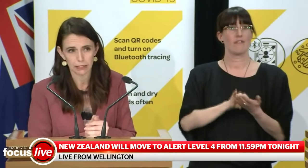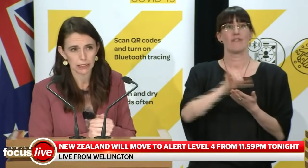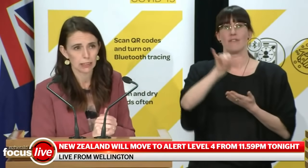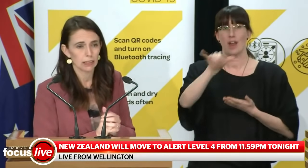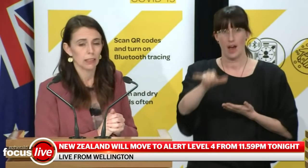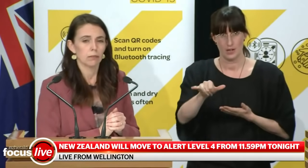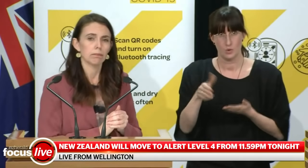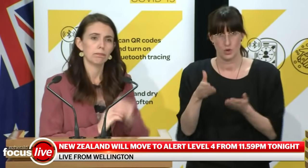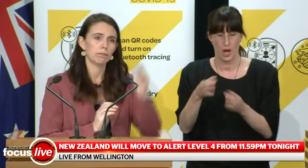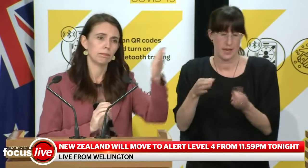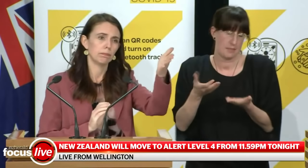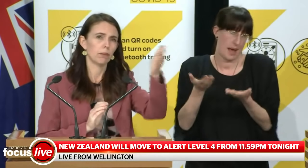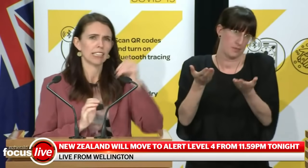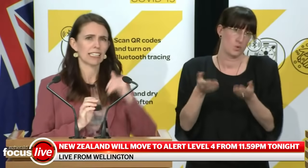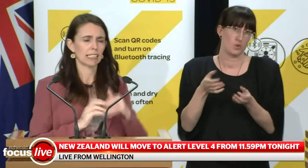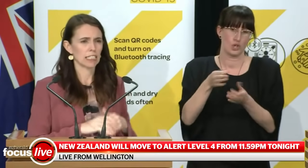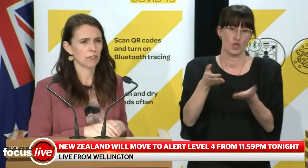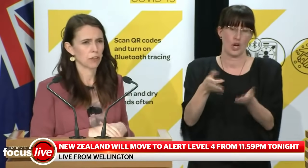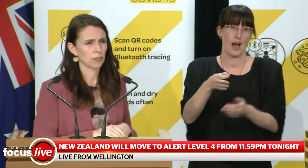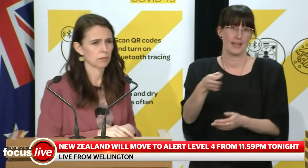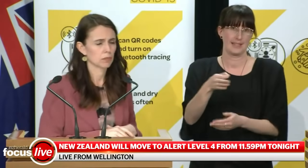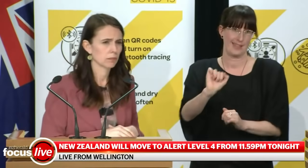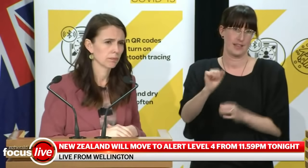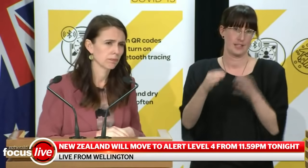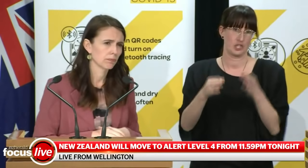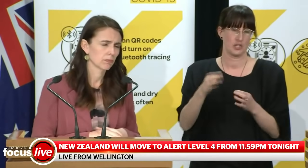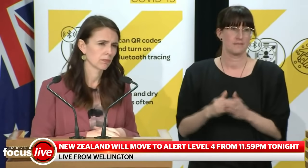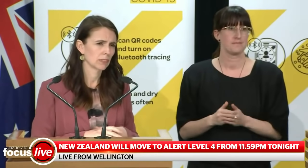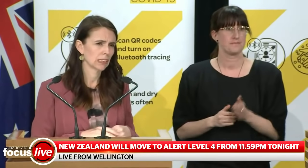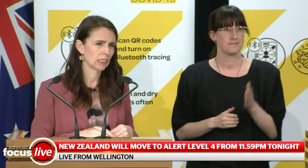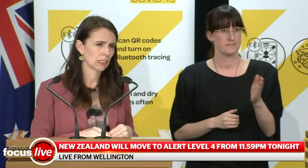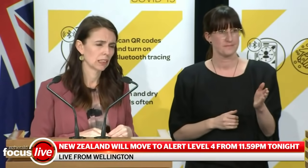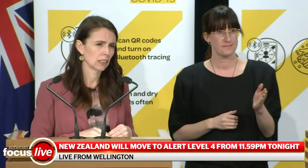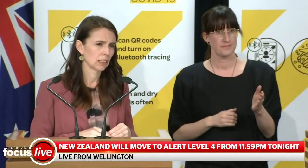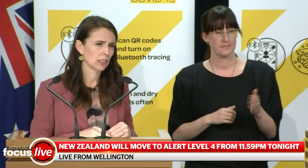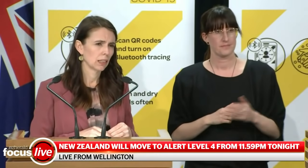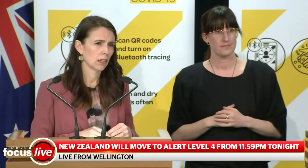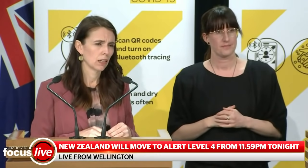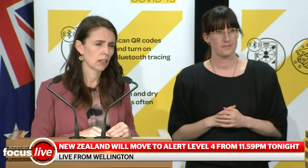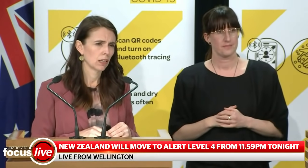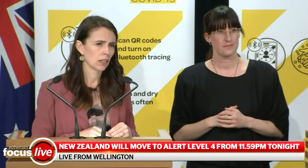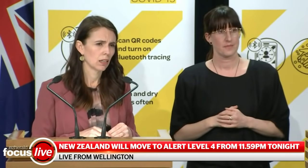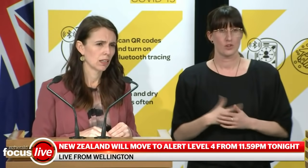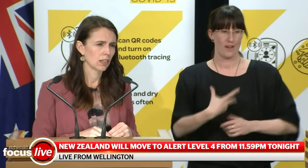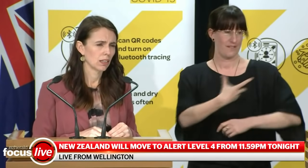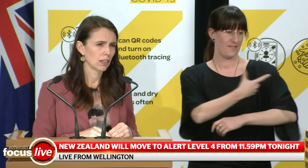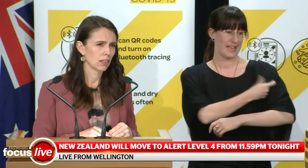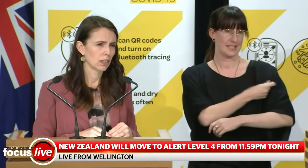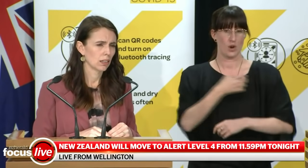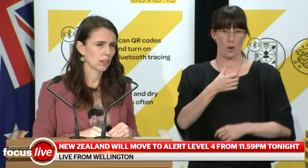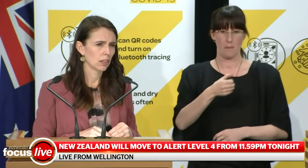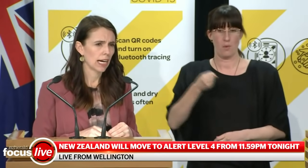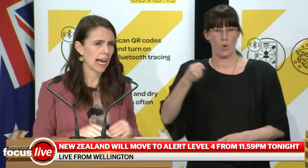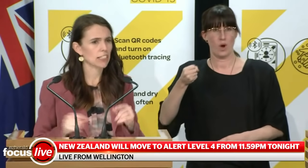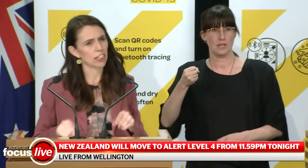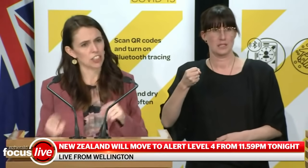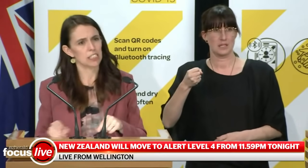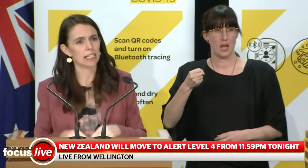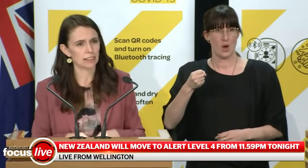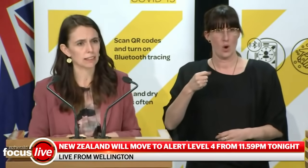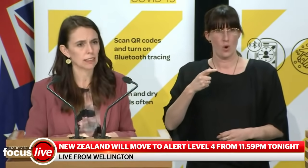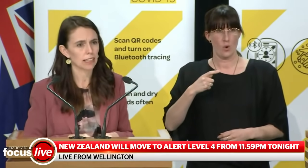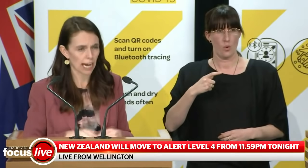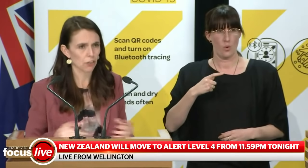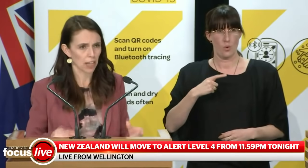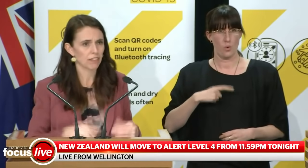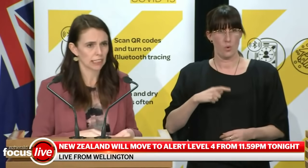homes. Why were those scenarios... I'll take the last few. Why wasn't the pause in the vaccine rollout? Why were these scenarios not put in place? As I just